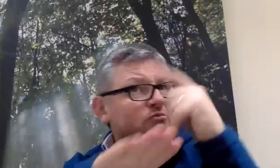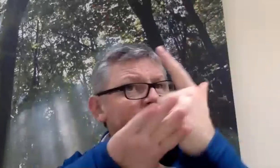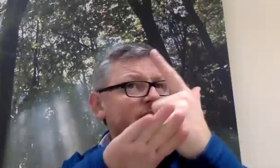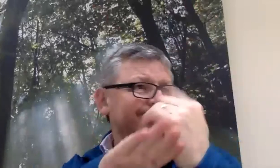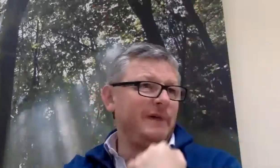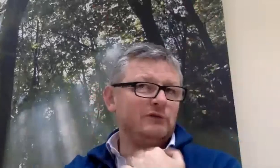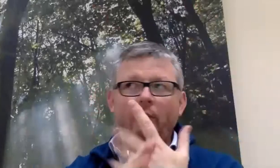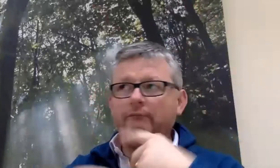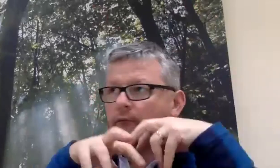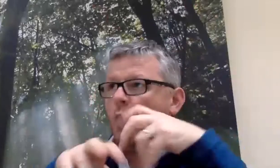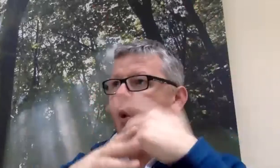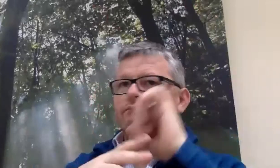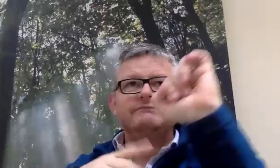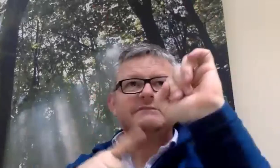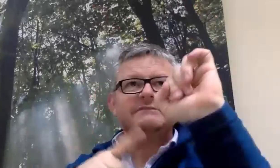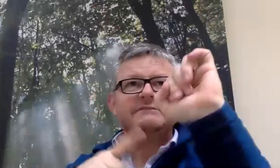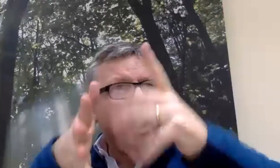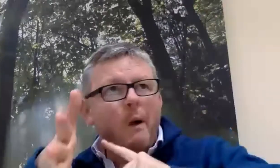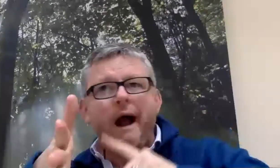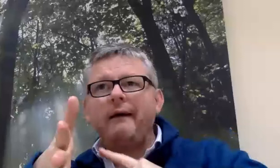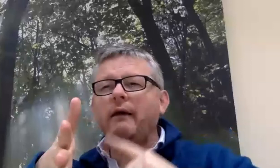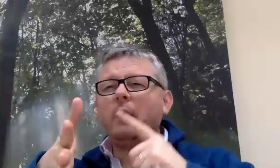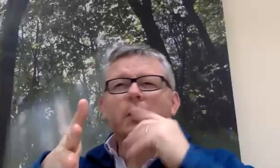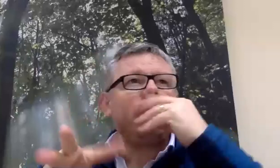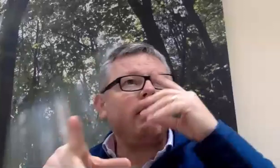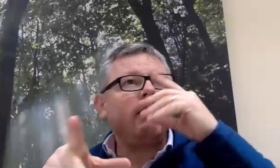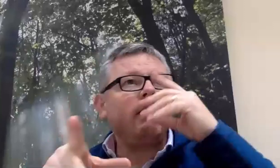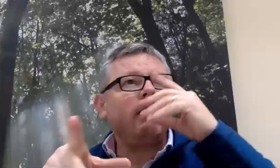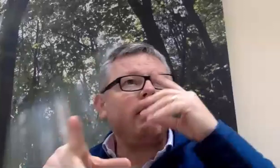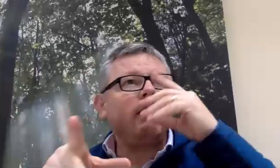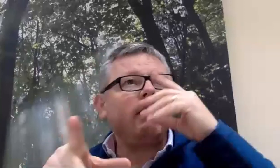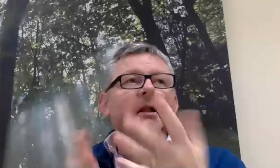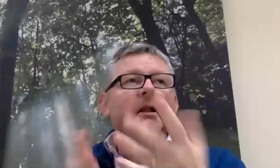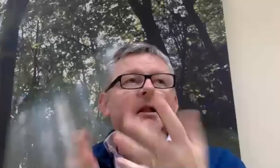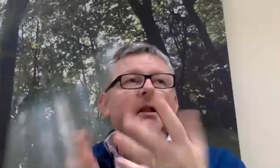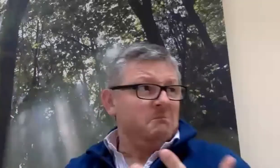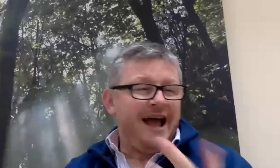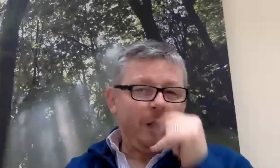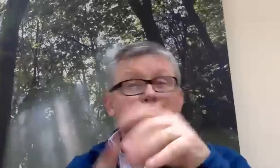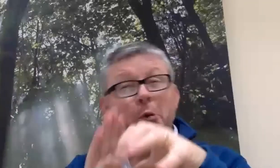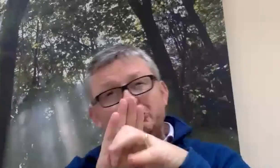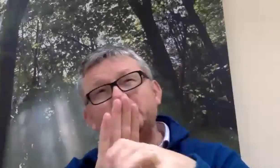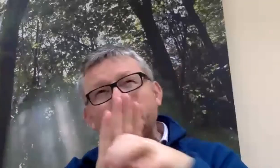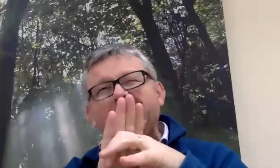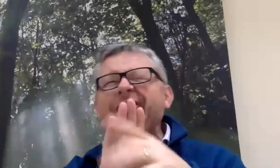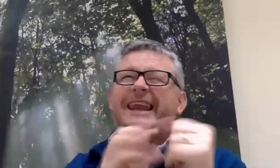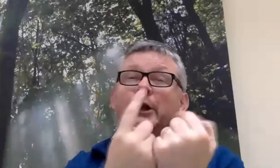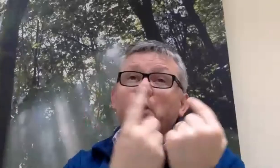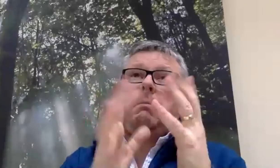My experiences of people who are, certainly in terms of the filming that we do, we have to be really, really careful about